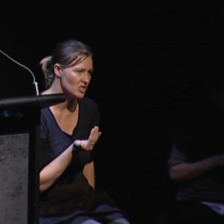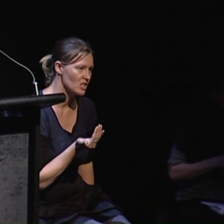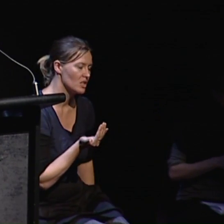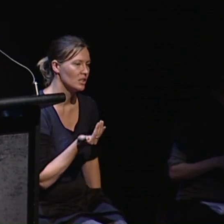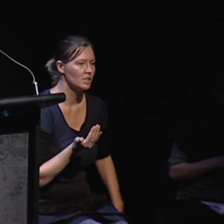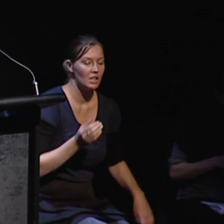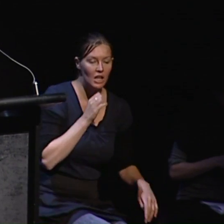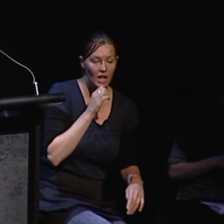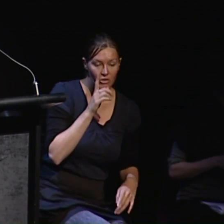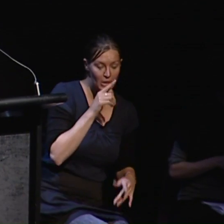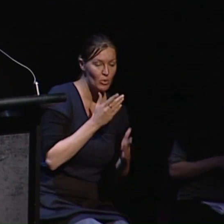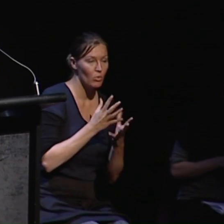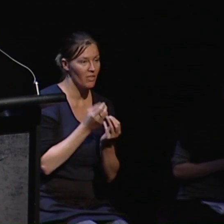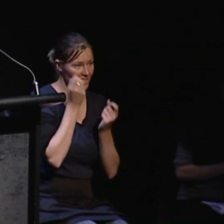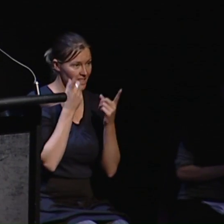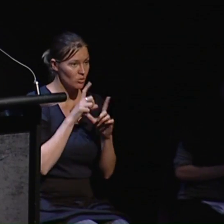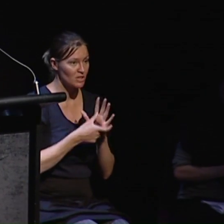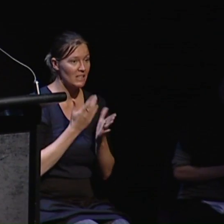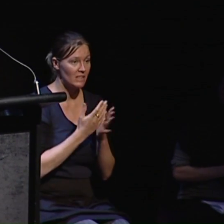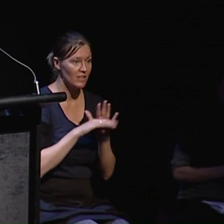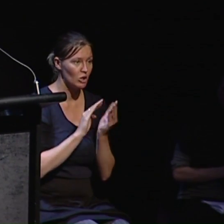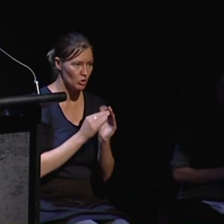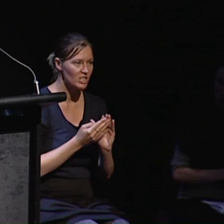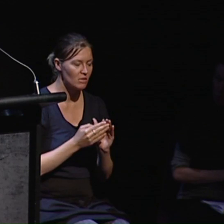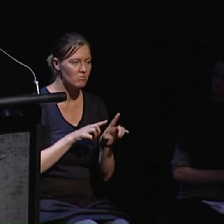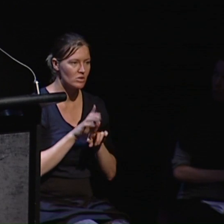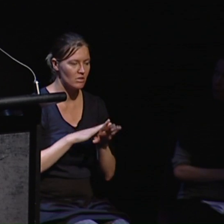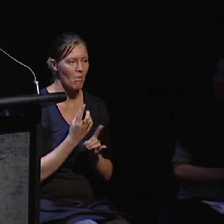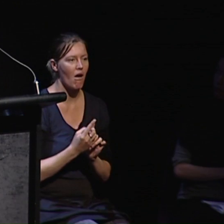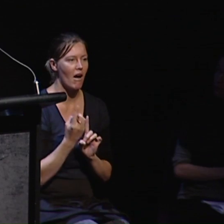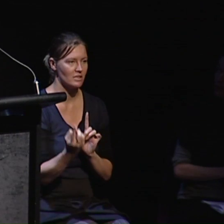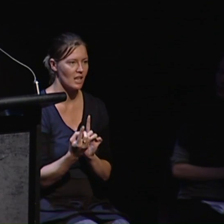intellectual disabilities live in the community, they're often isolated and excluded